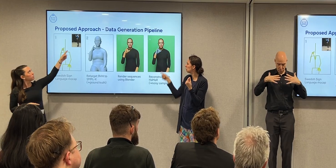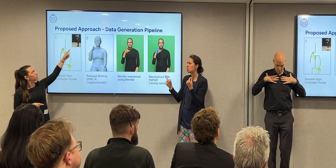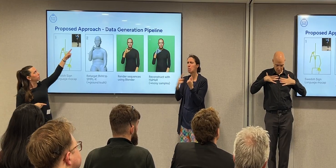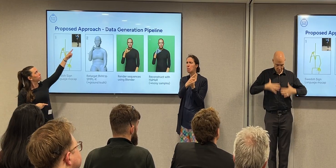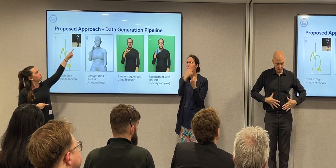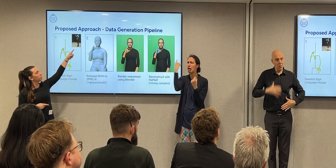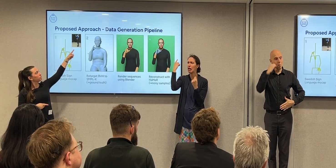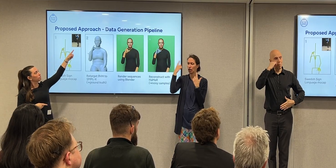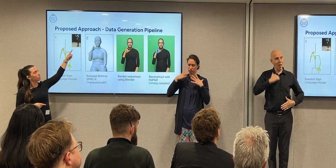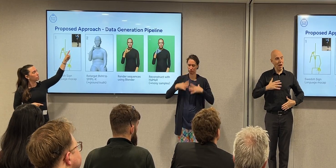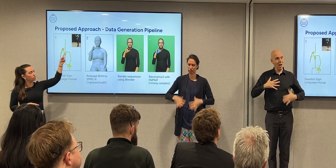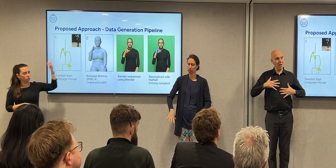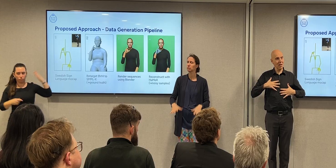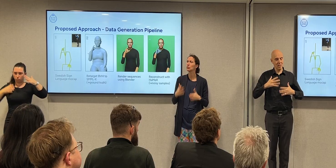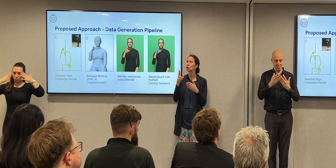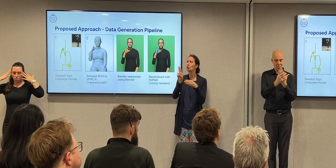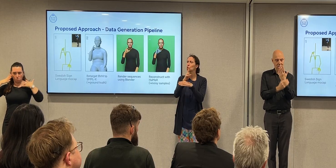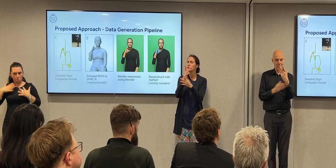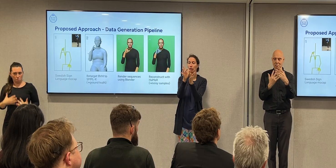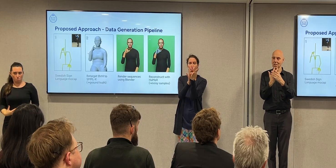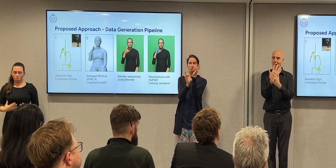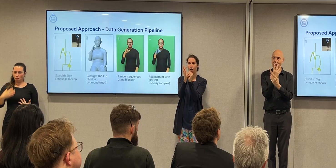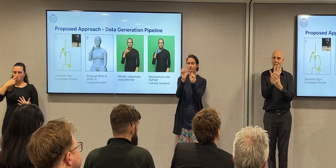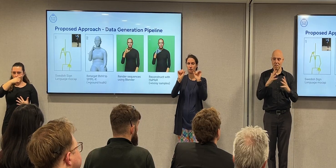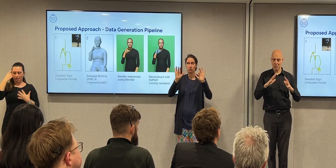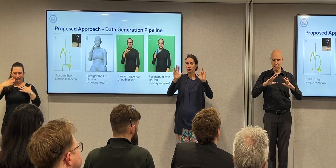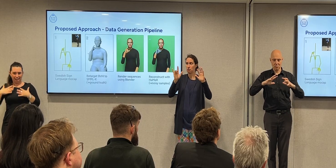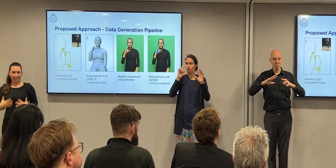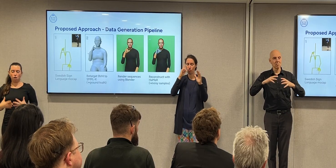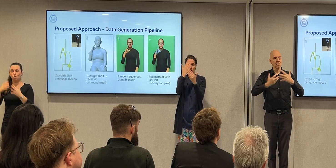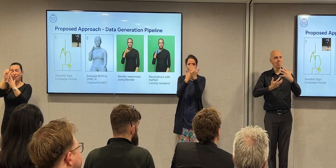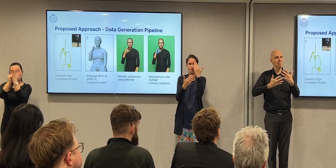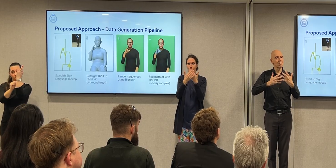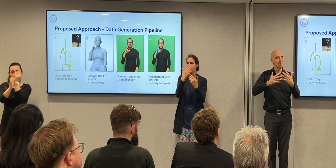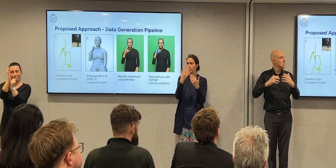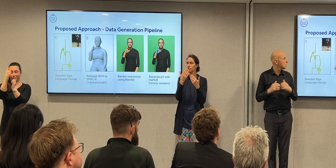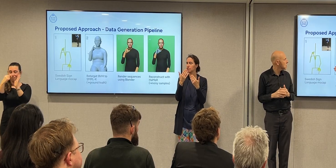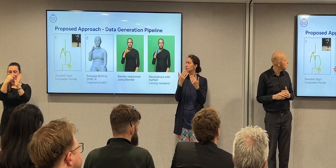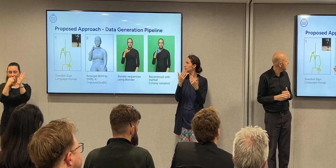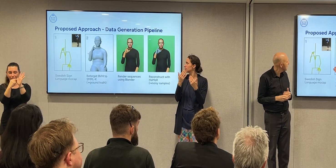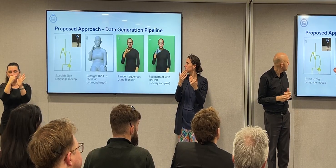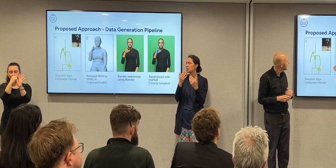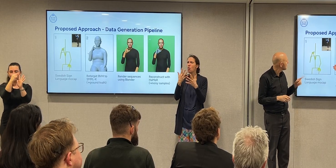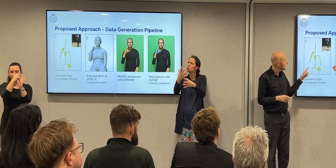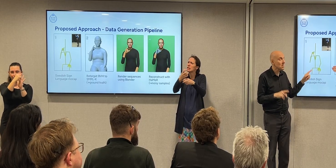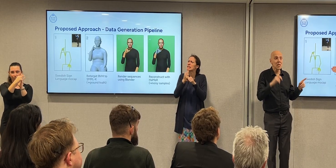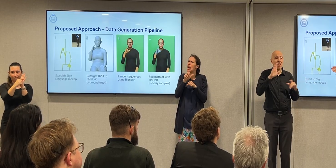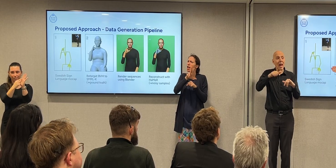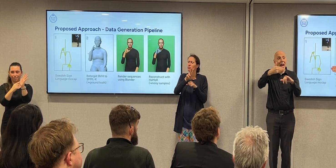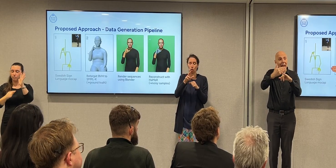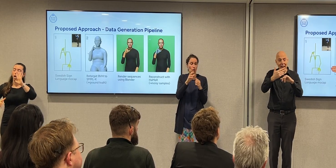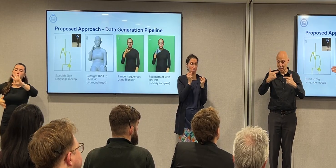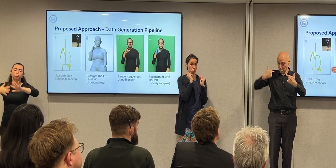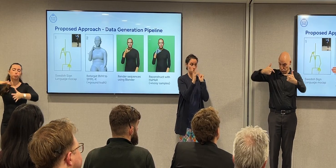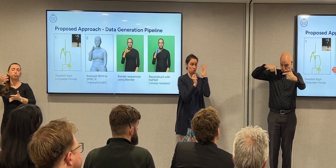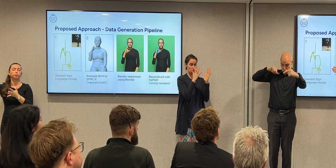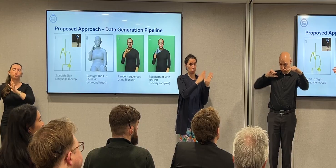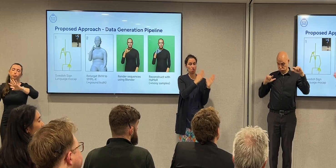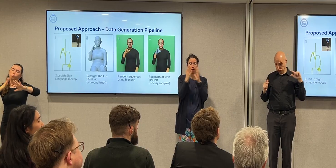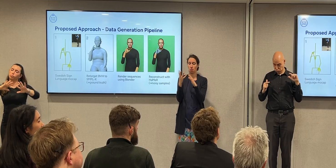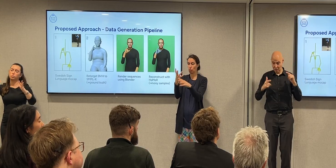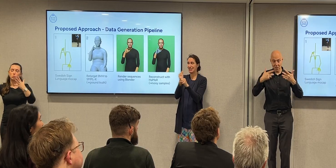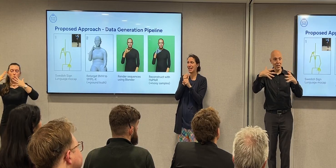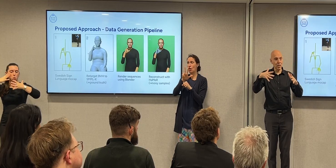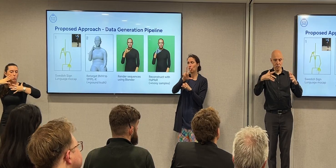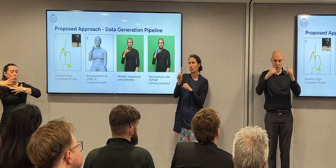We use gloves to capture the hands, and we get out a 3D representation as a